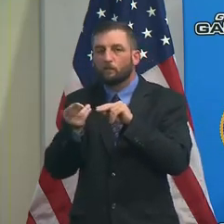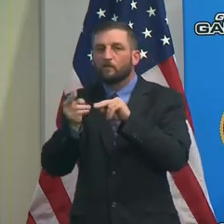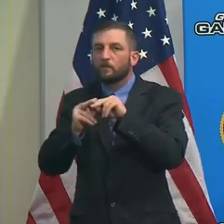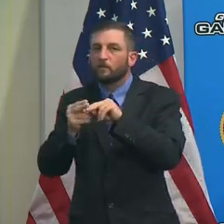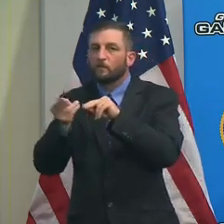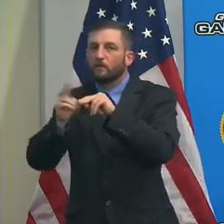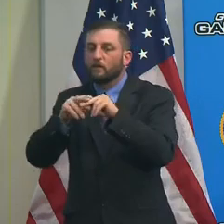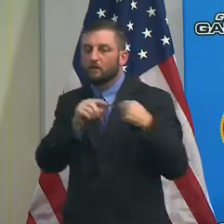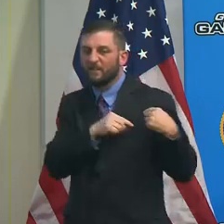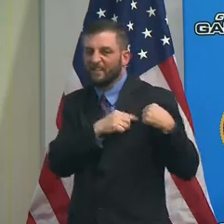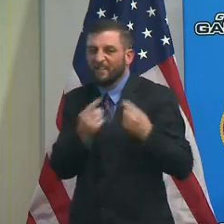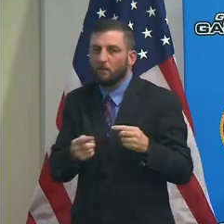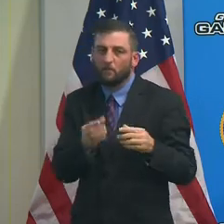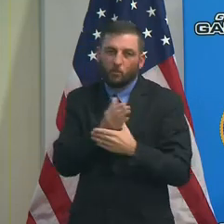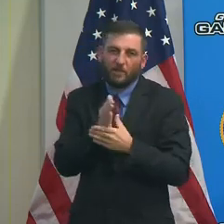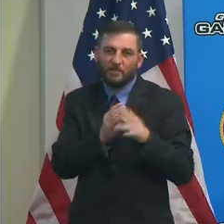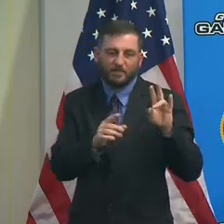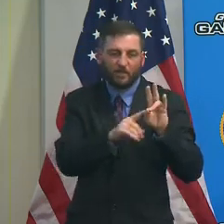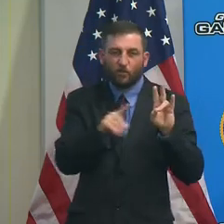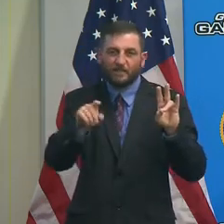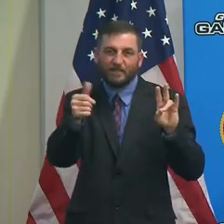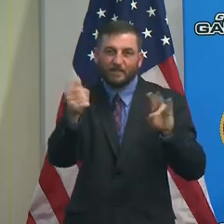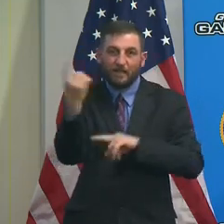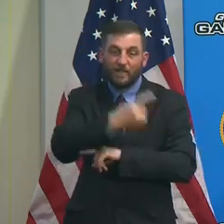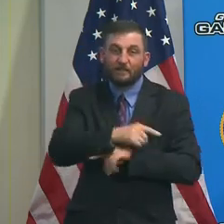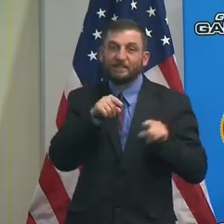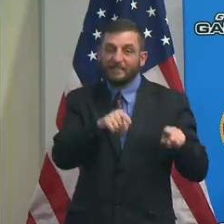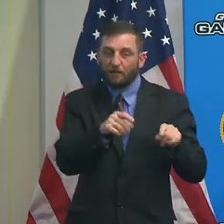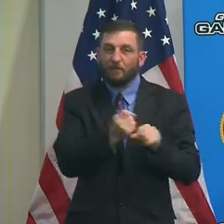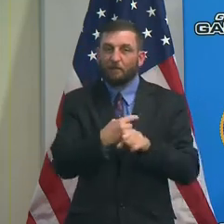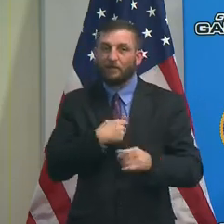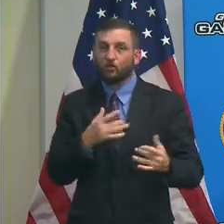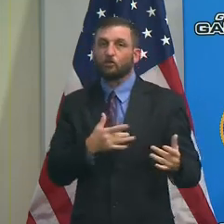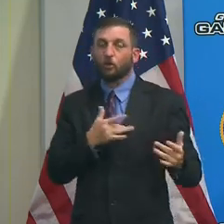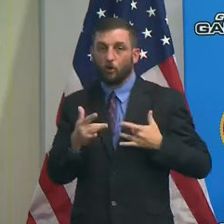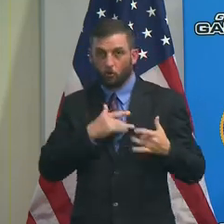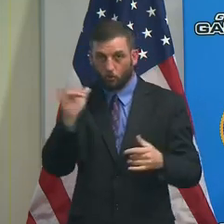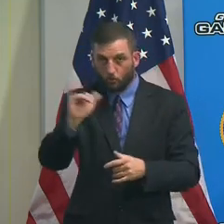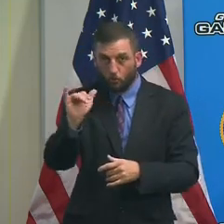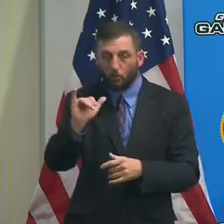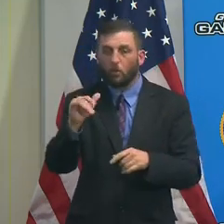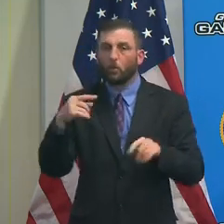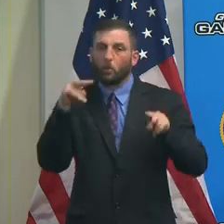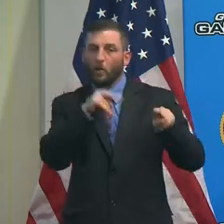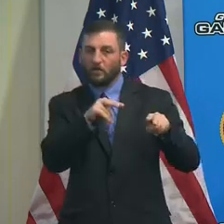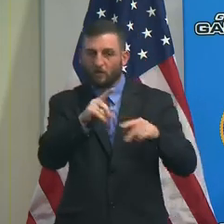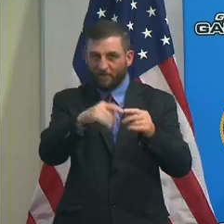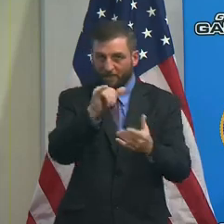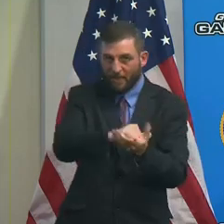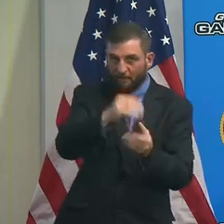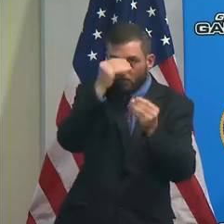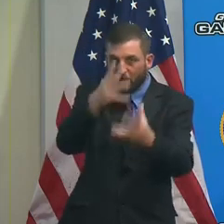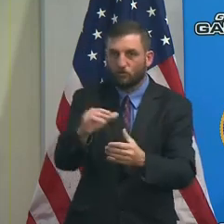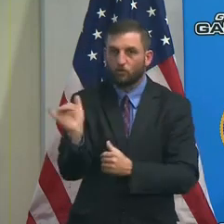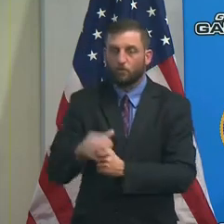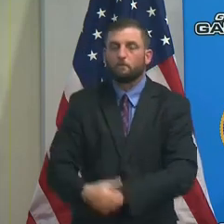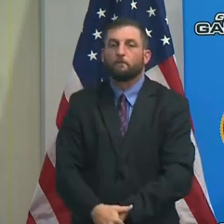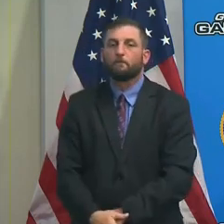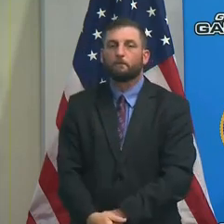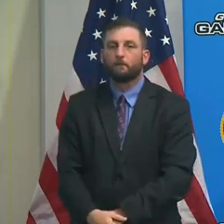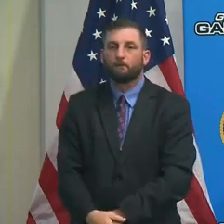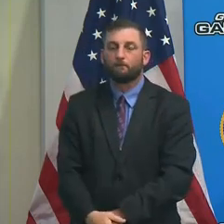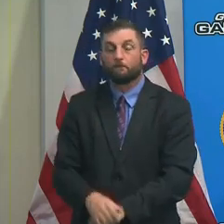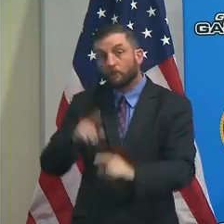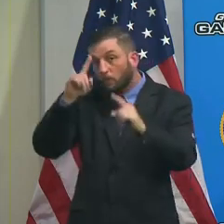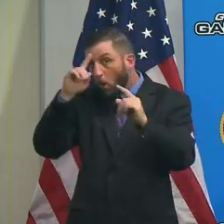last 7 to 10 days as well, and that too is very concerning. We're going to keep our eyes on that information,